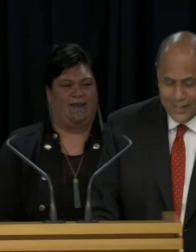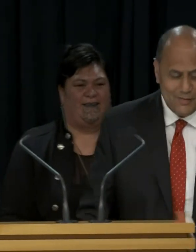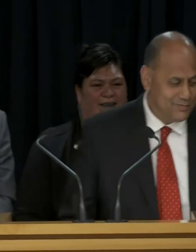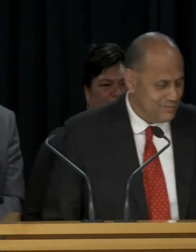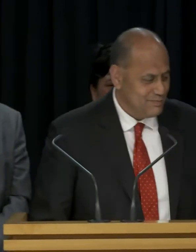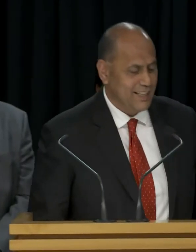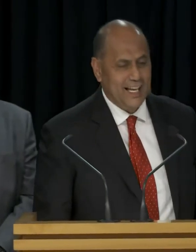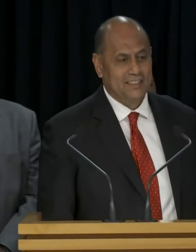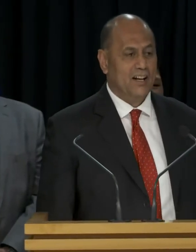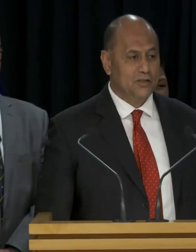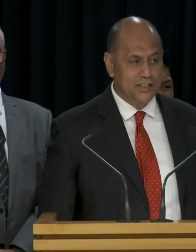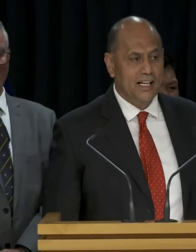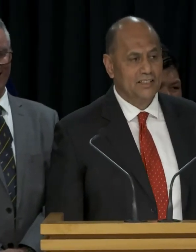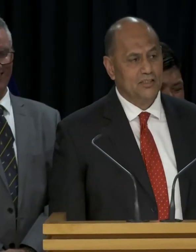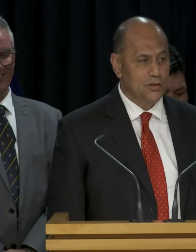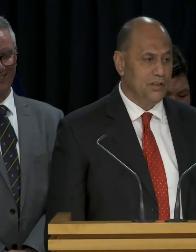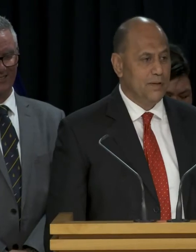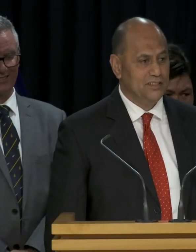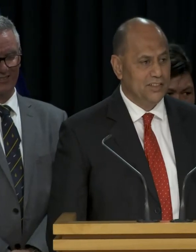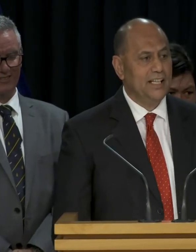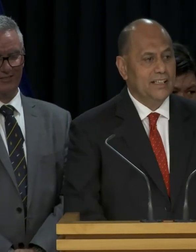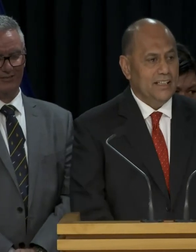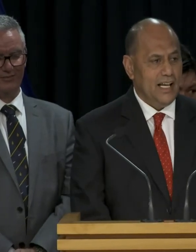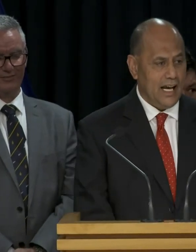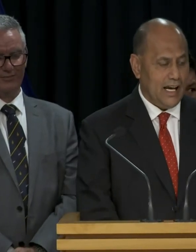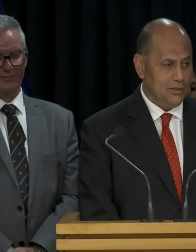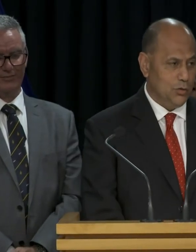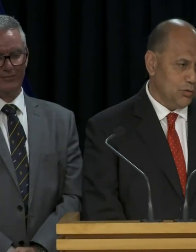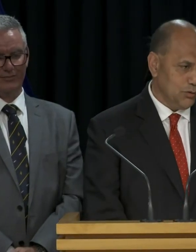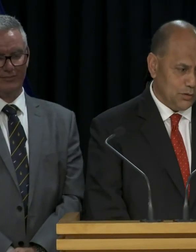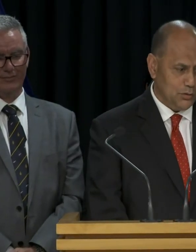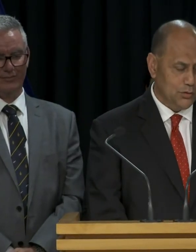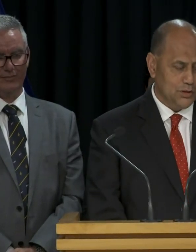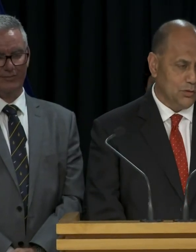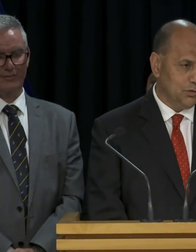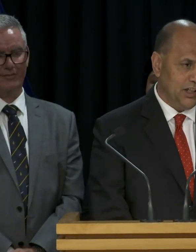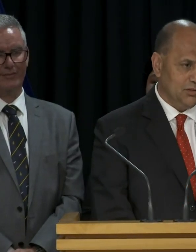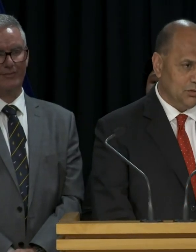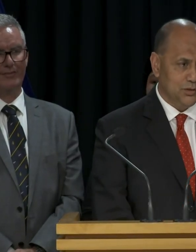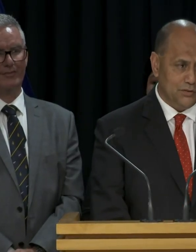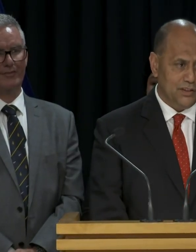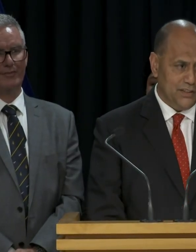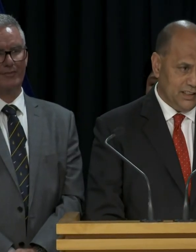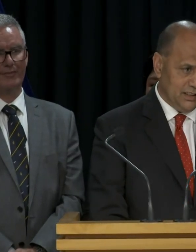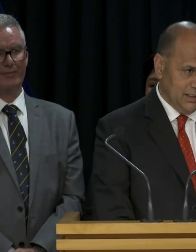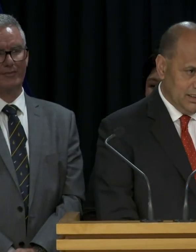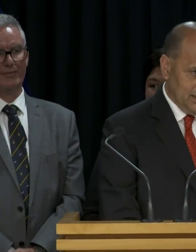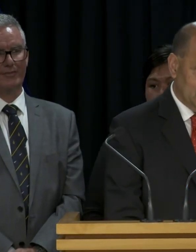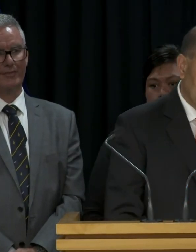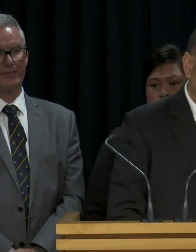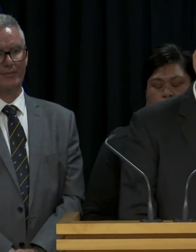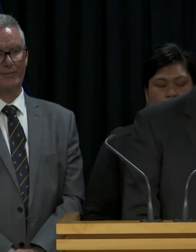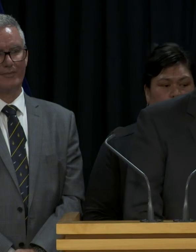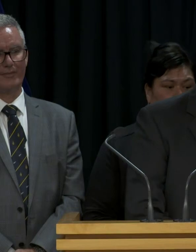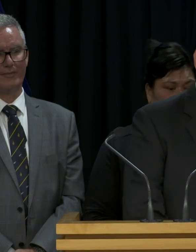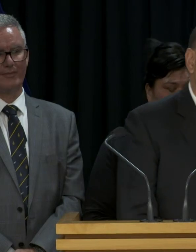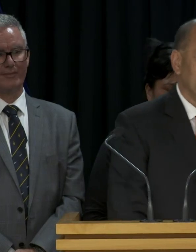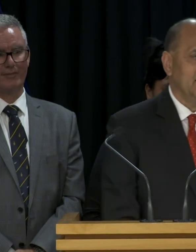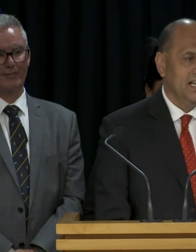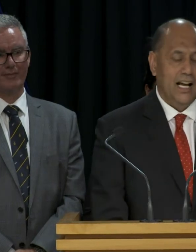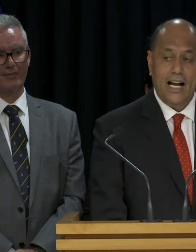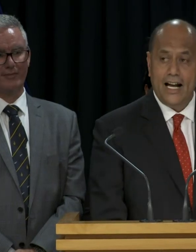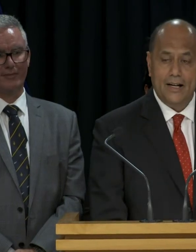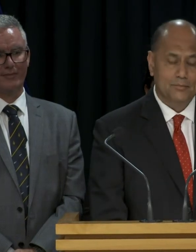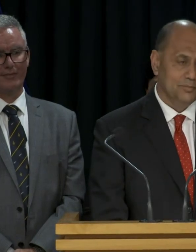Mō tāna mahi a tāhu ngā tauko hipatu nei, nōku te honere, nōku te whiwhi I tēnei